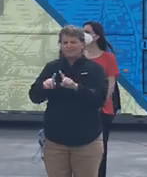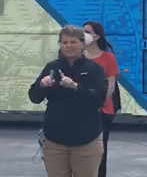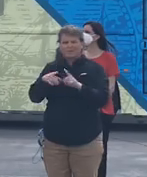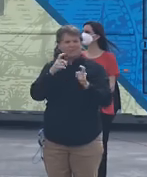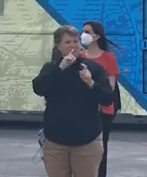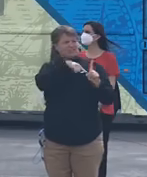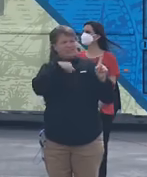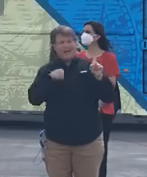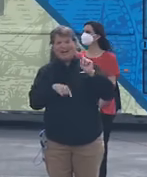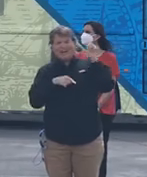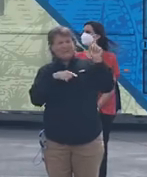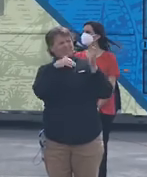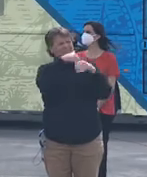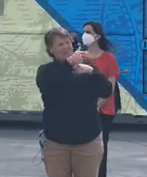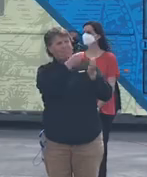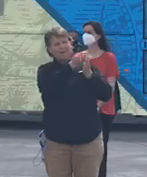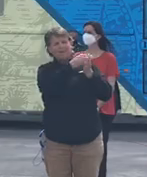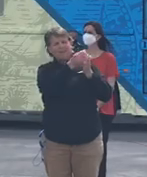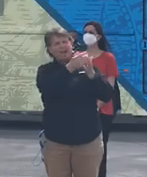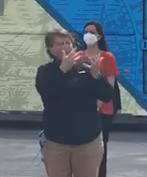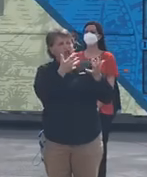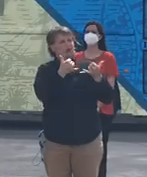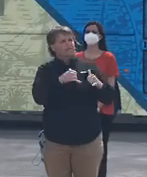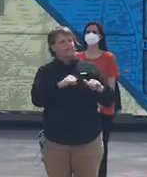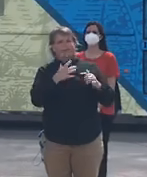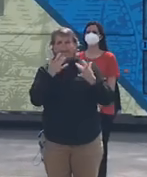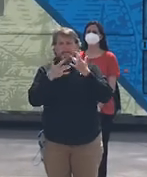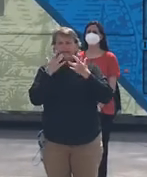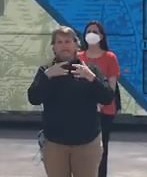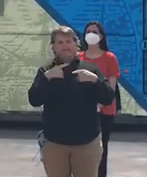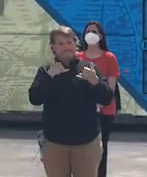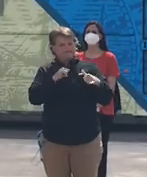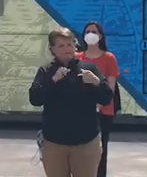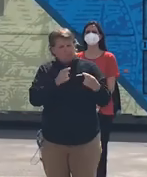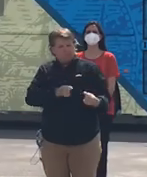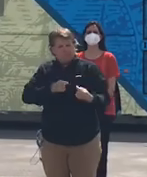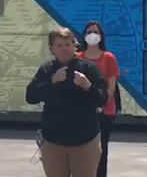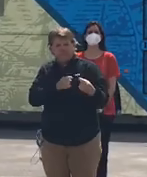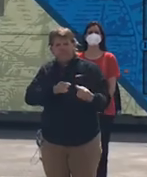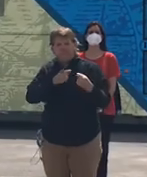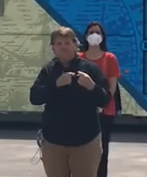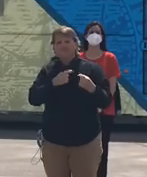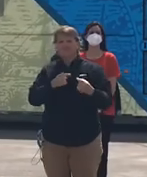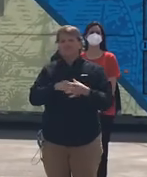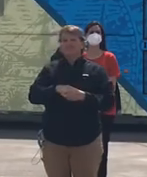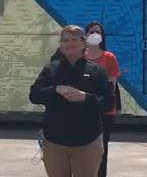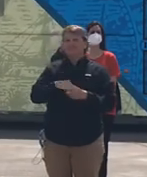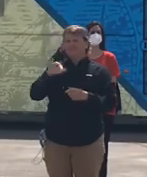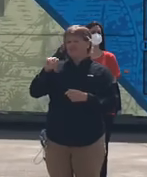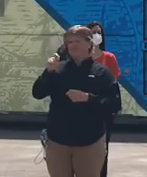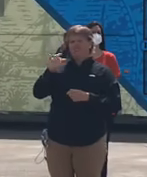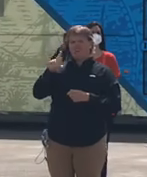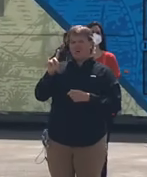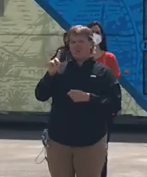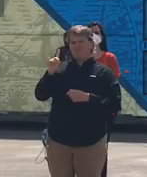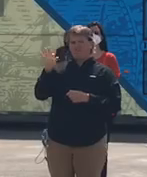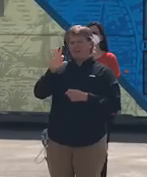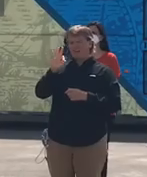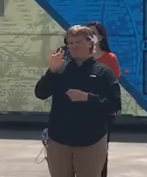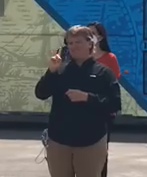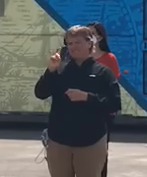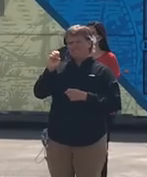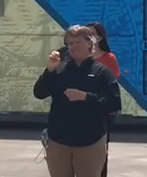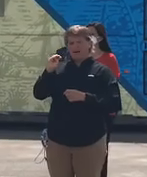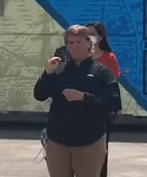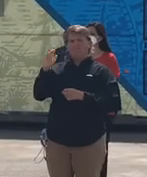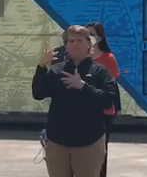But we were fighting for PPE. Jared did a great job. So there's more PPE going out now, but there's still